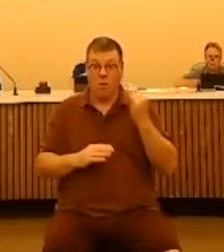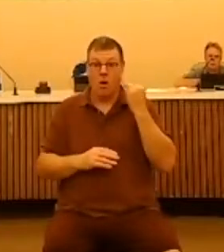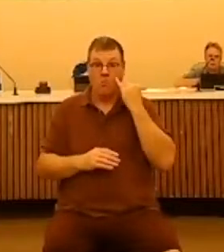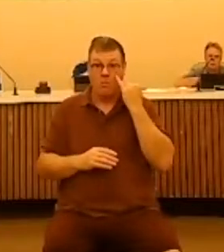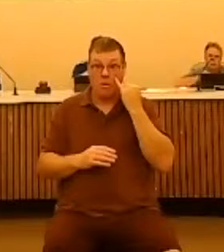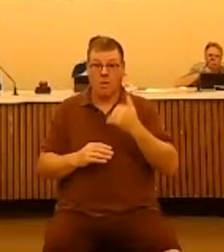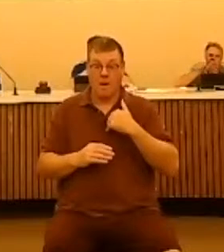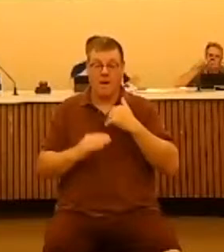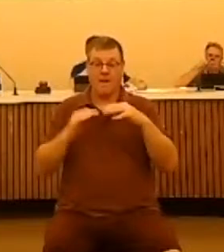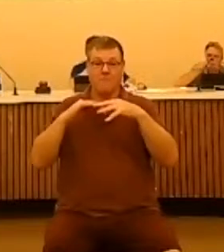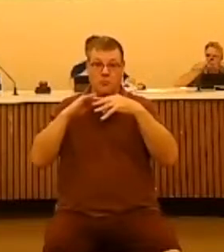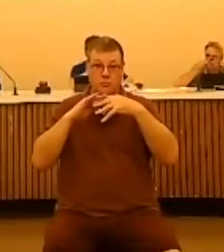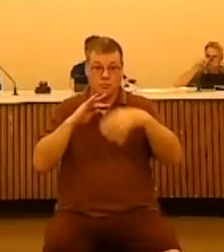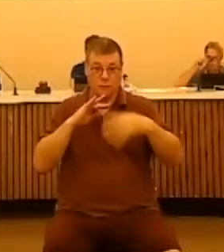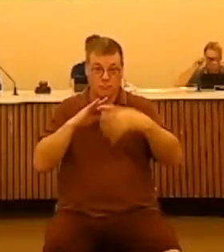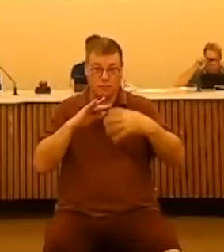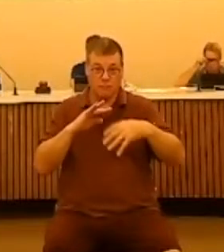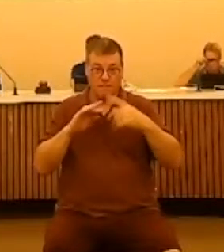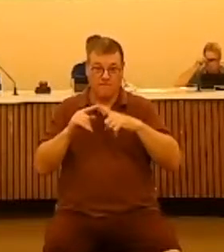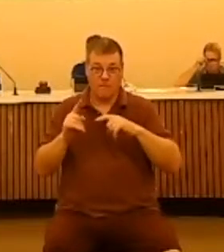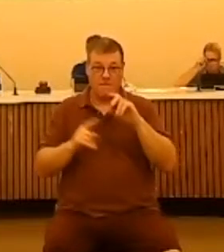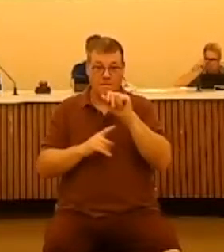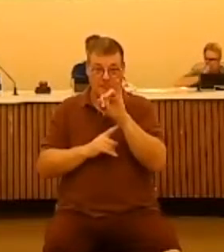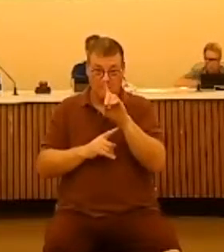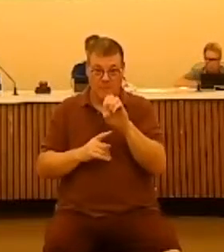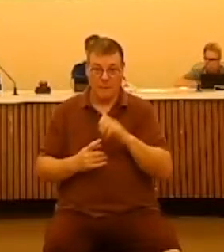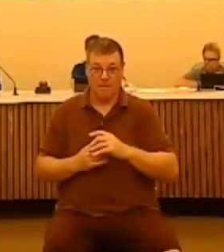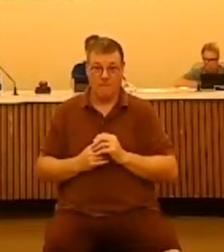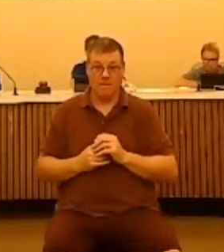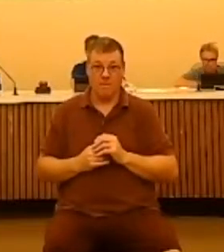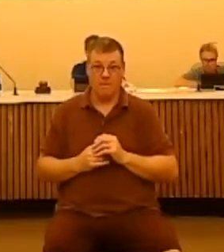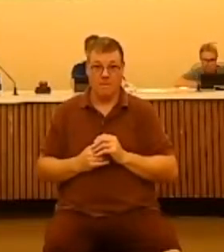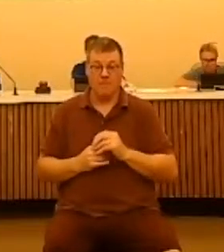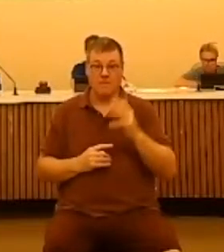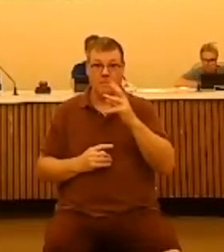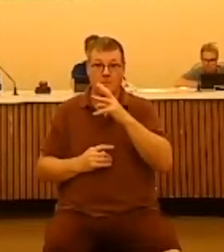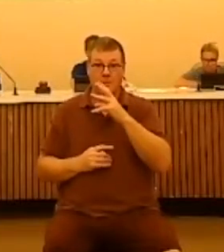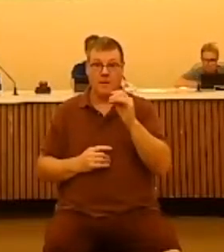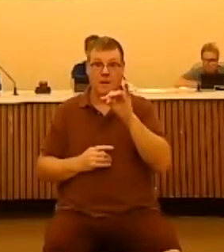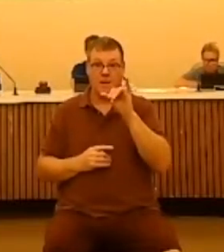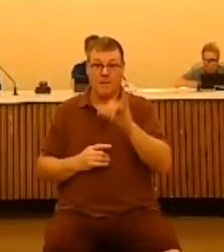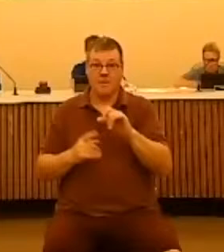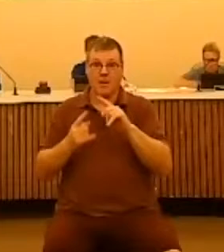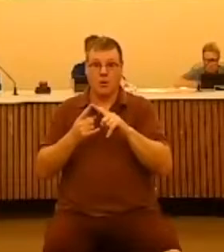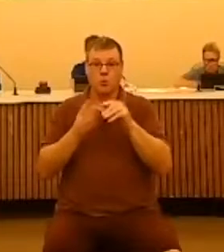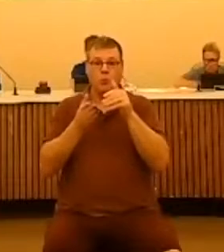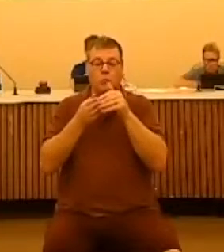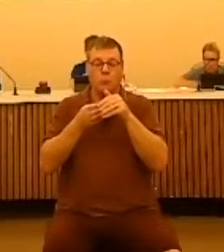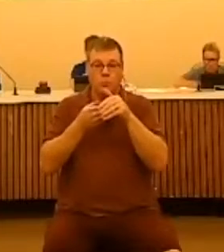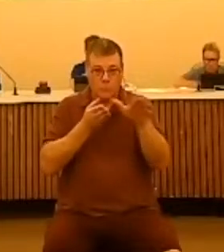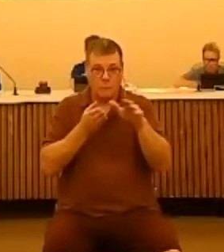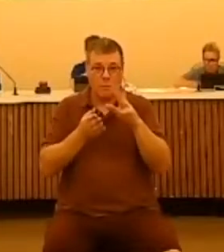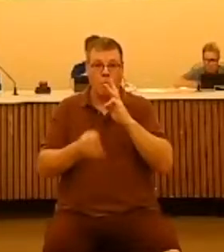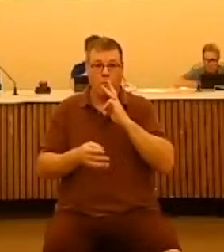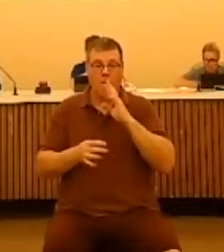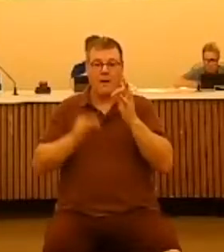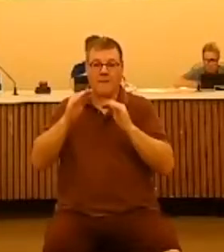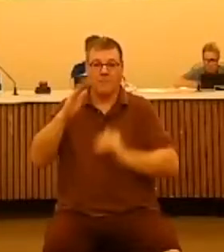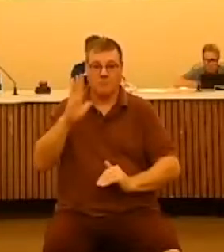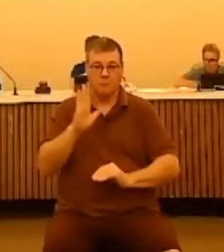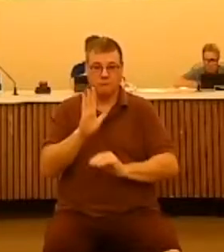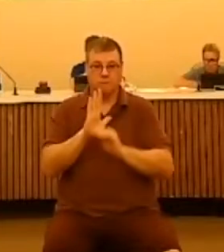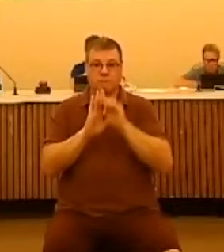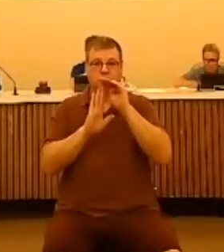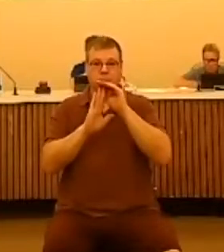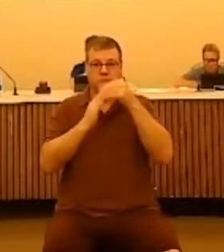has a drain coming out of the side of it. And that is to release some of the water if the pond gets